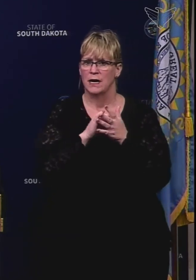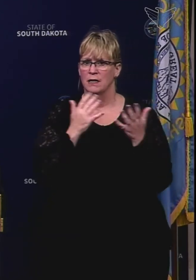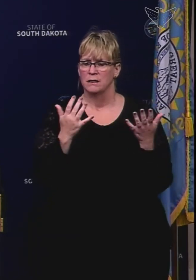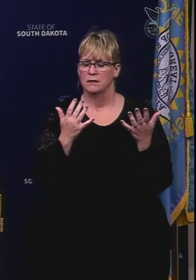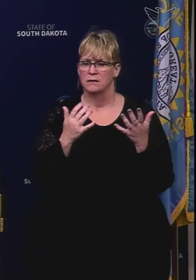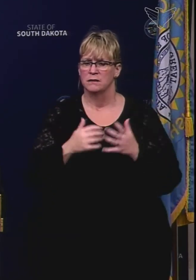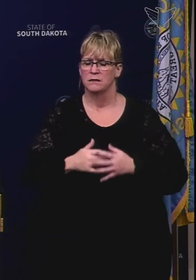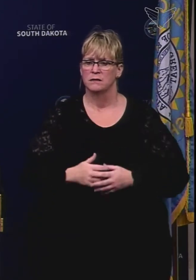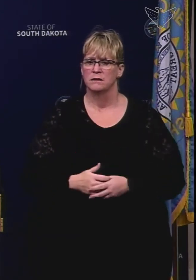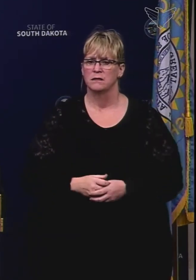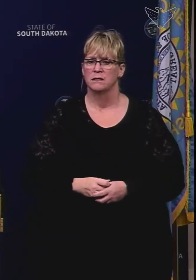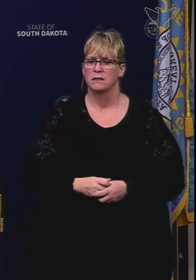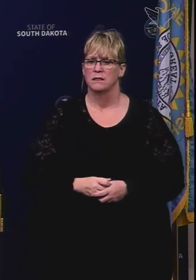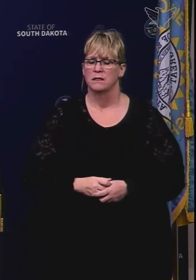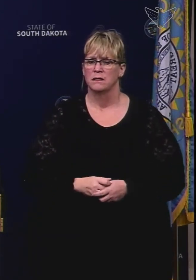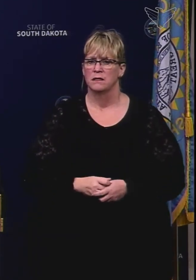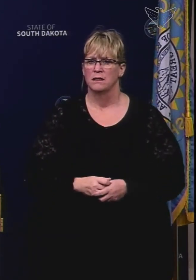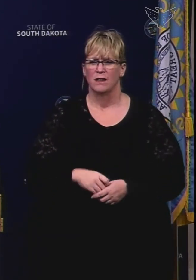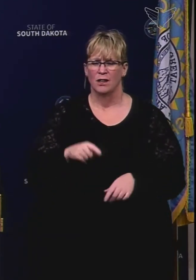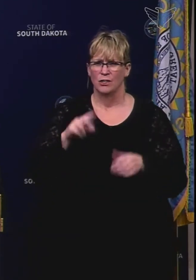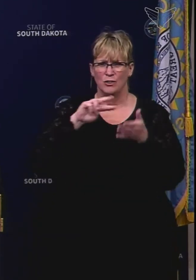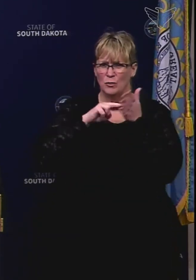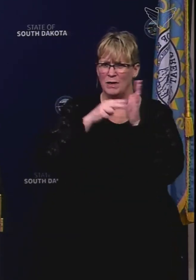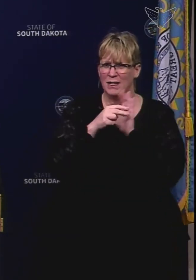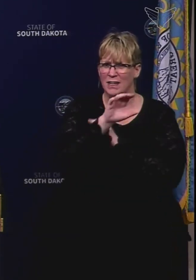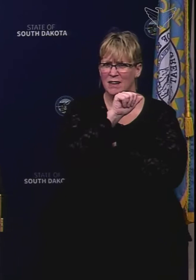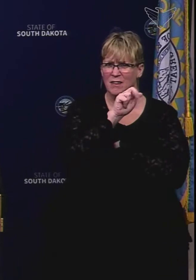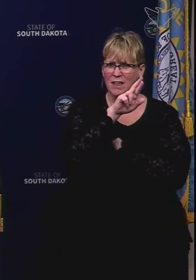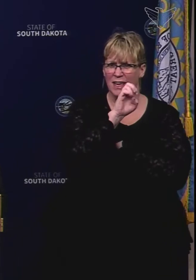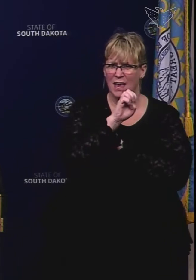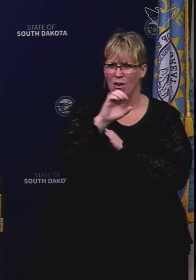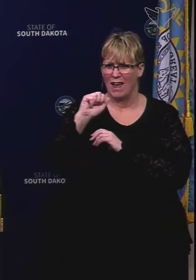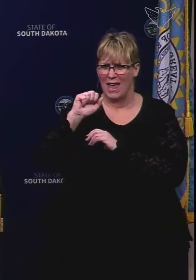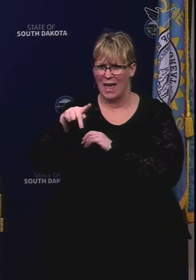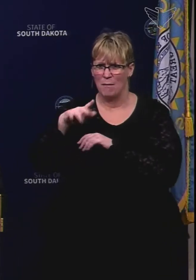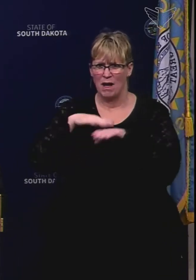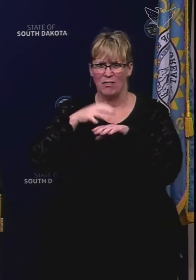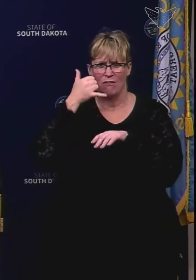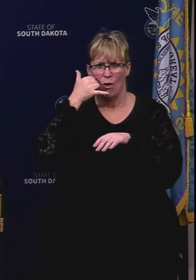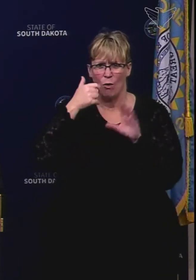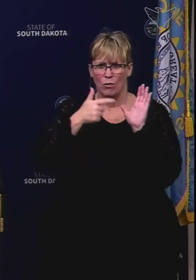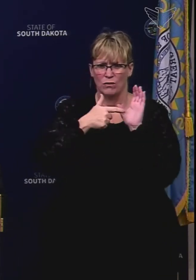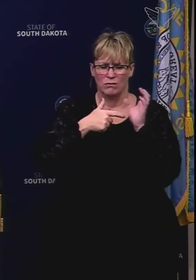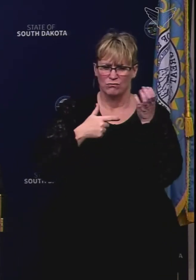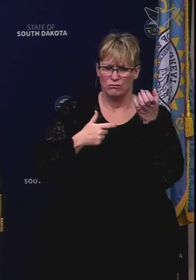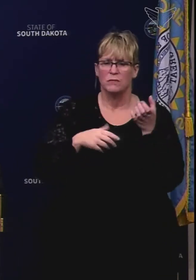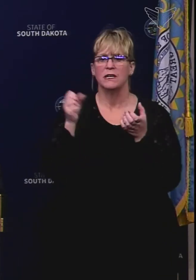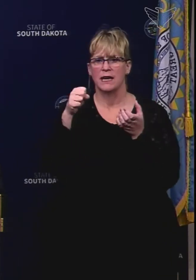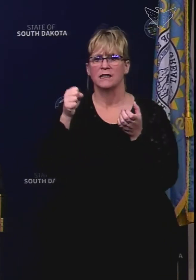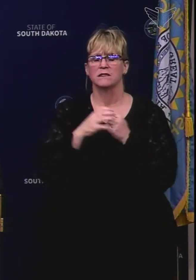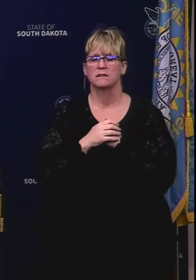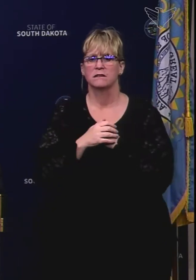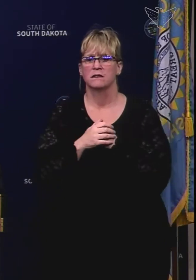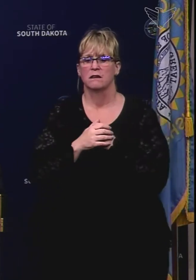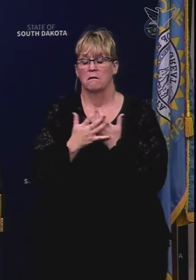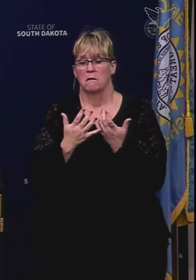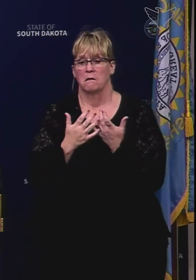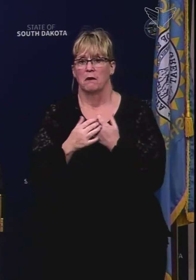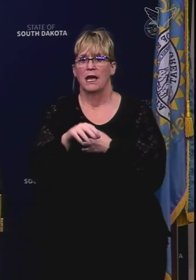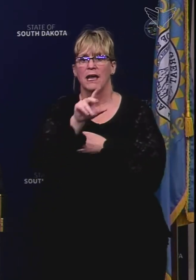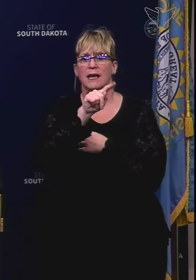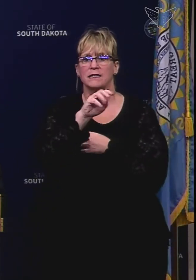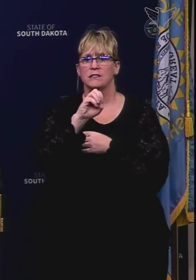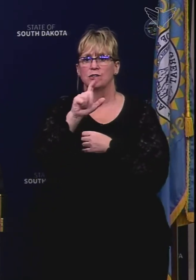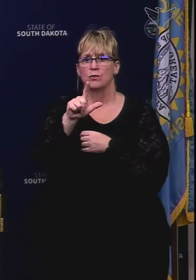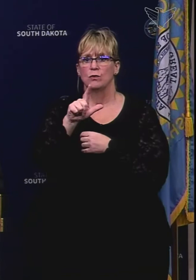intrusive. Are you talking about the CARE app? Yes. Yes. It's a tool that